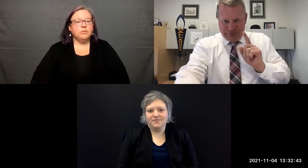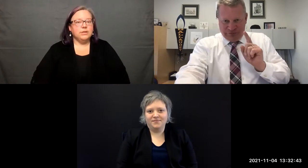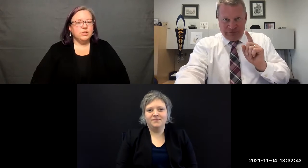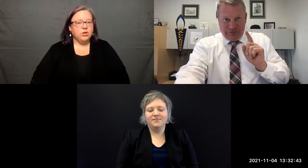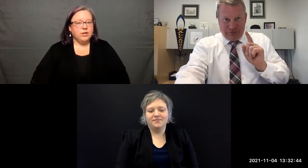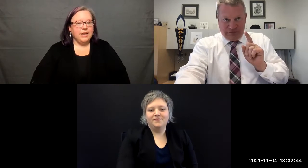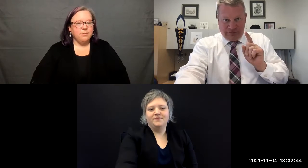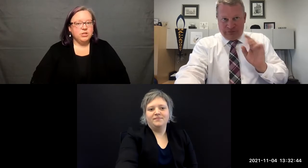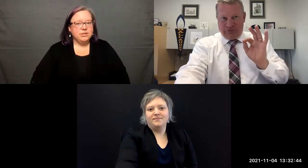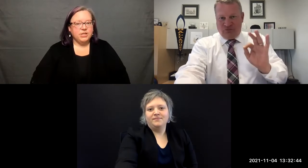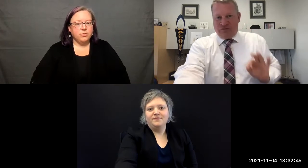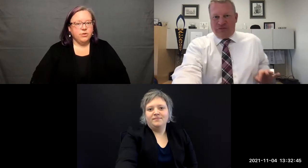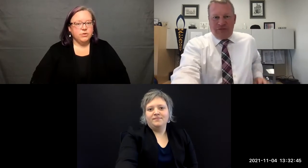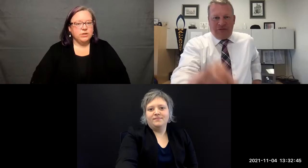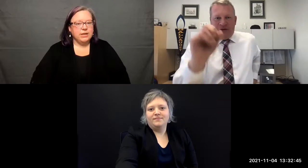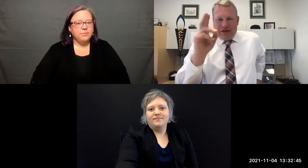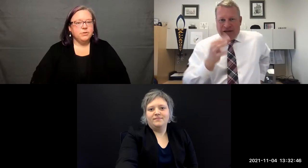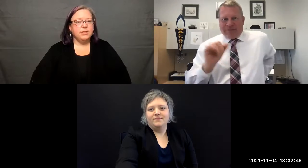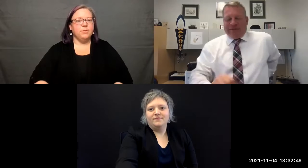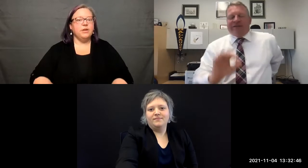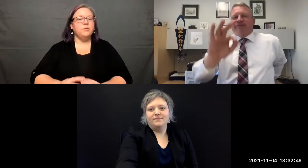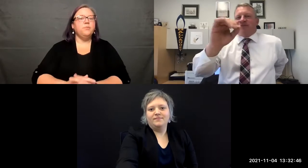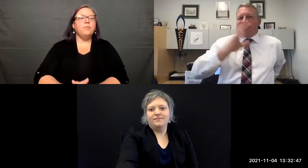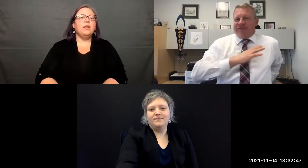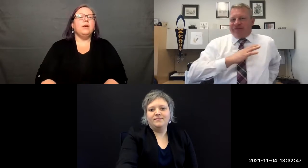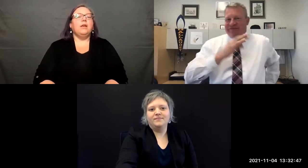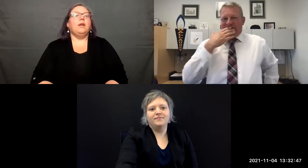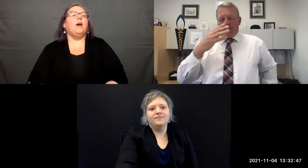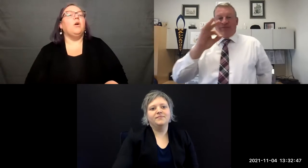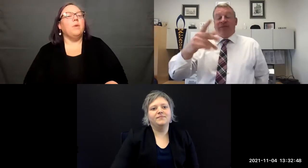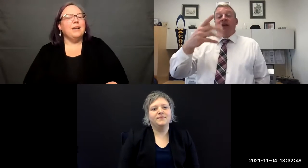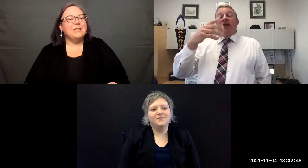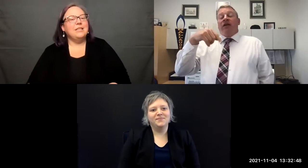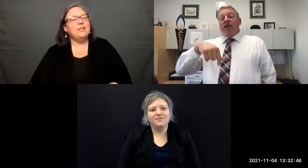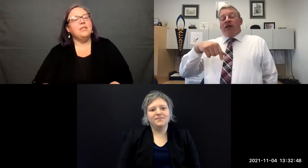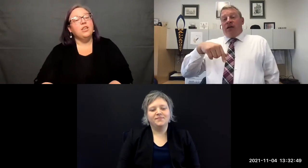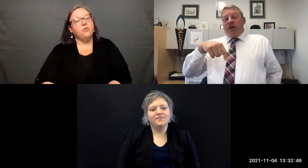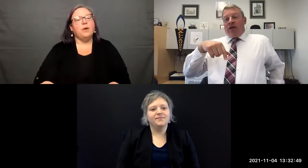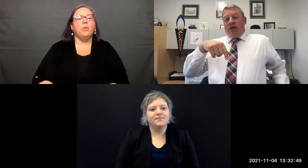Let's turn on the captions, make sure those are enabled. There we go. All right, thank you for that